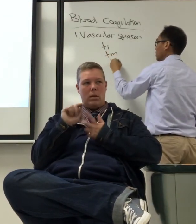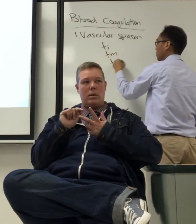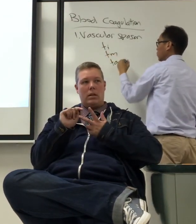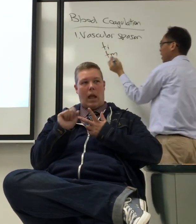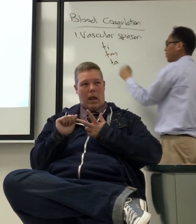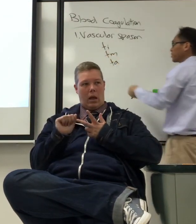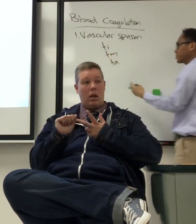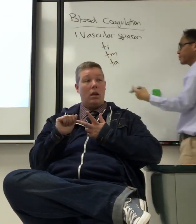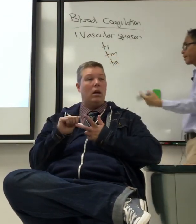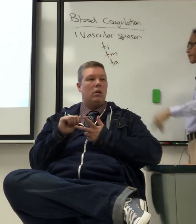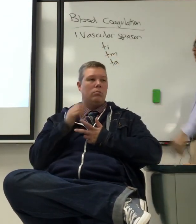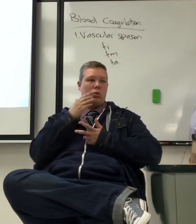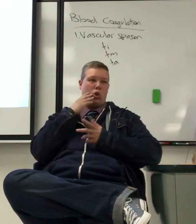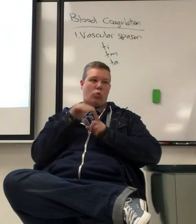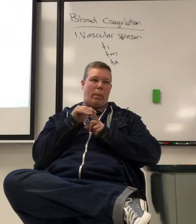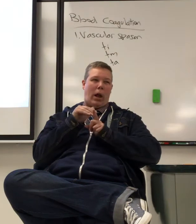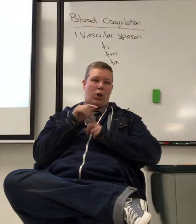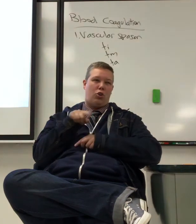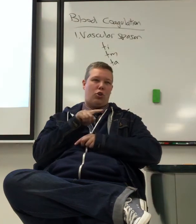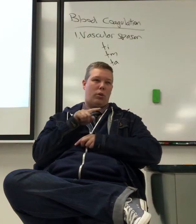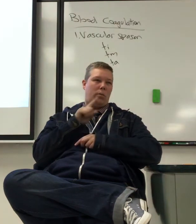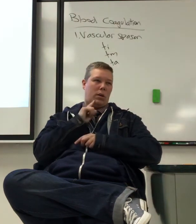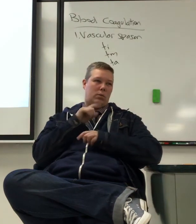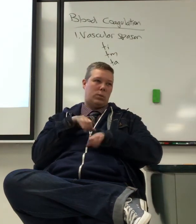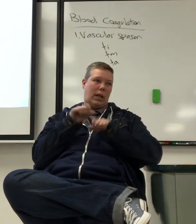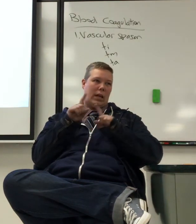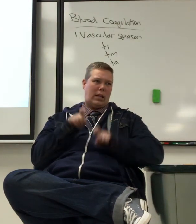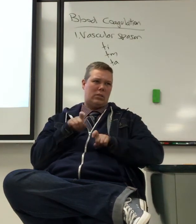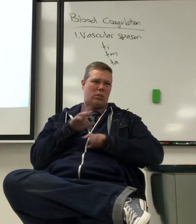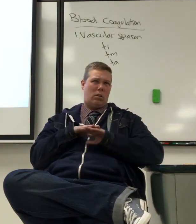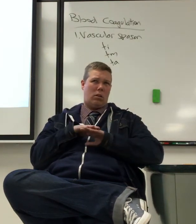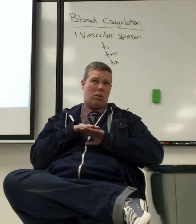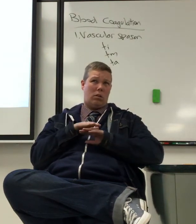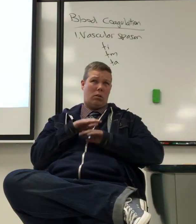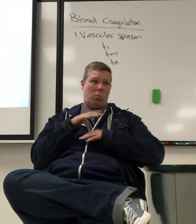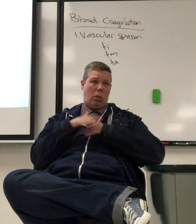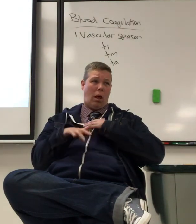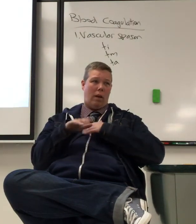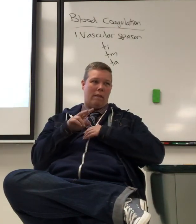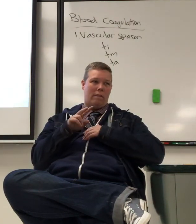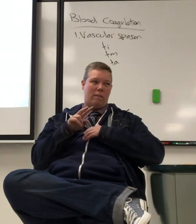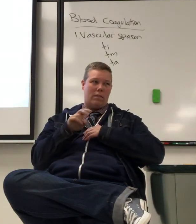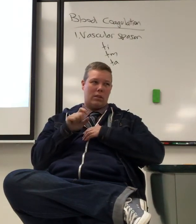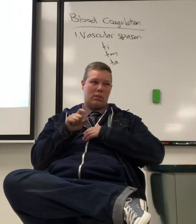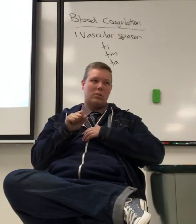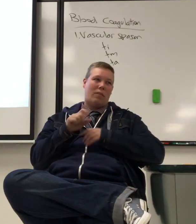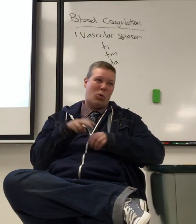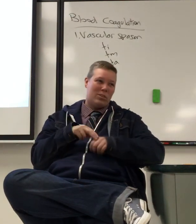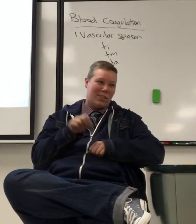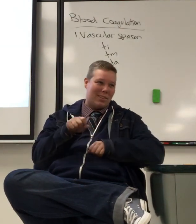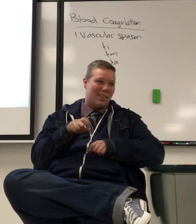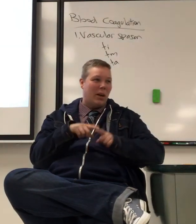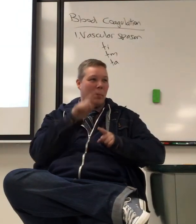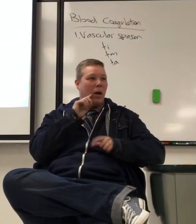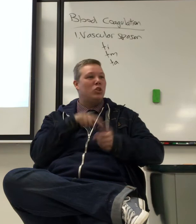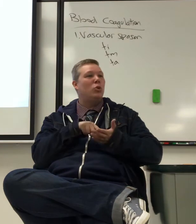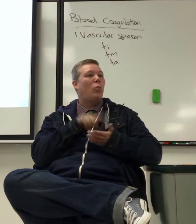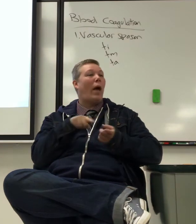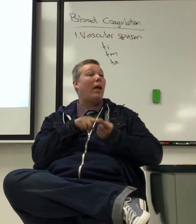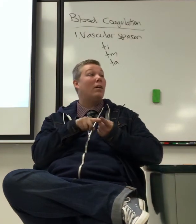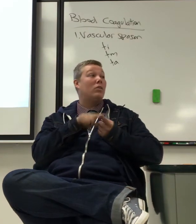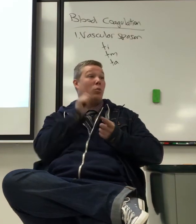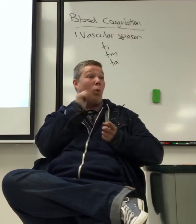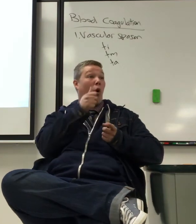Well, it's a good reminder because, you know, you got to take is there a test on blood vessels? I'm being sarcastic. Of course it is, right? What's it do?